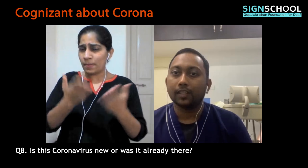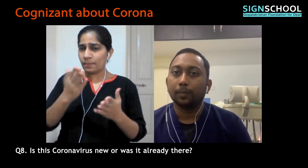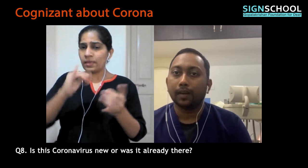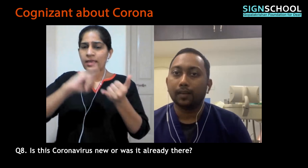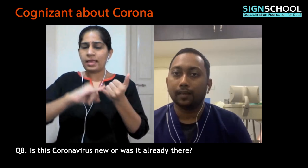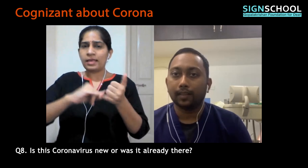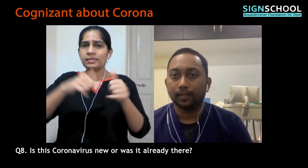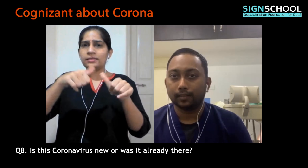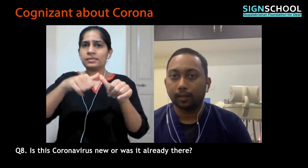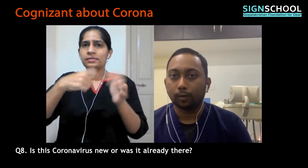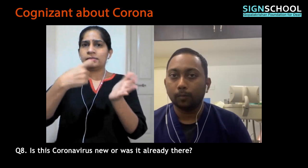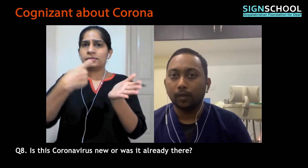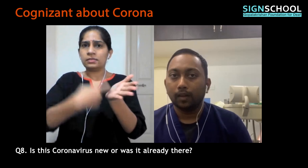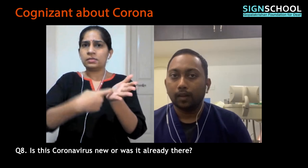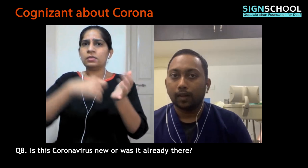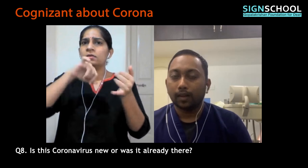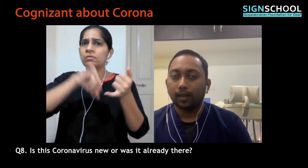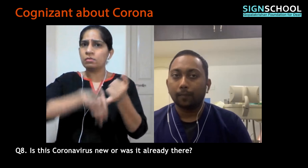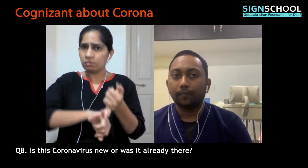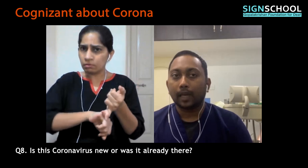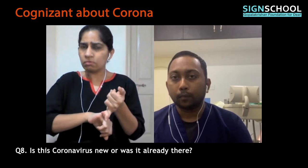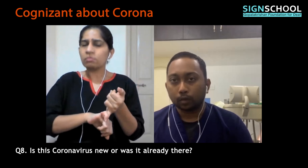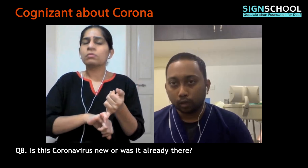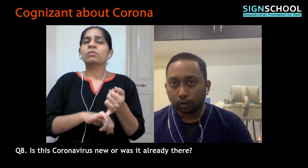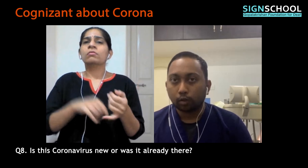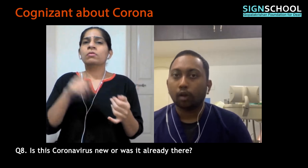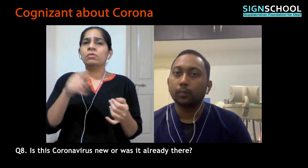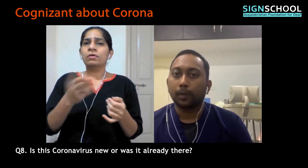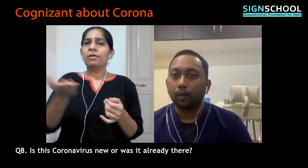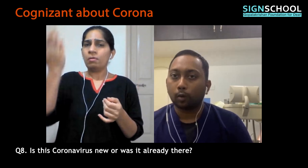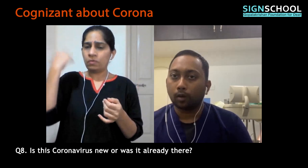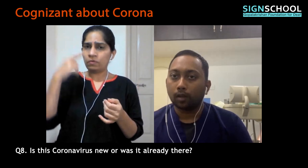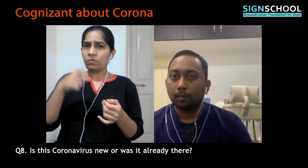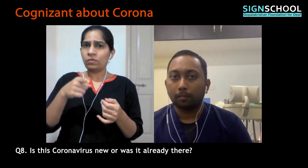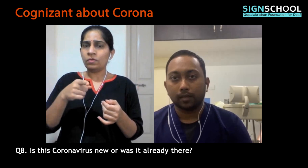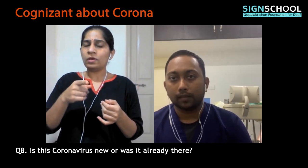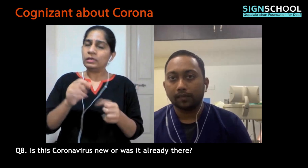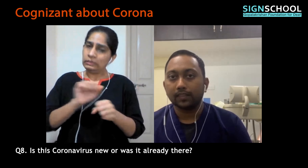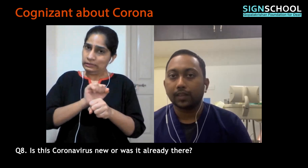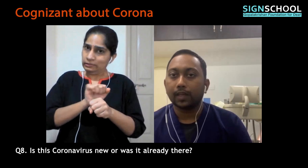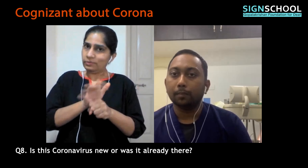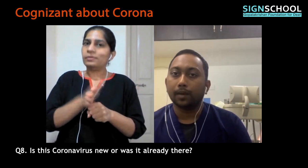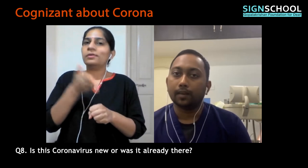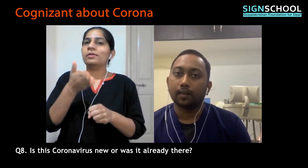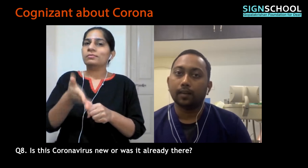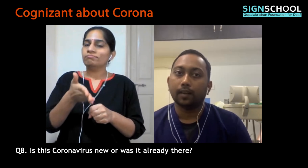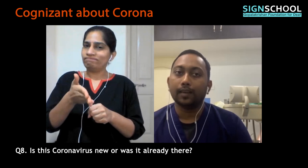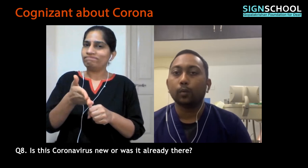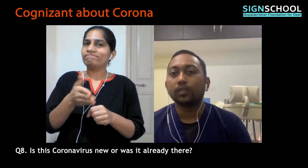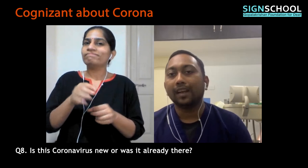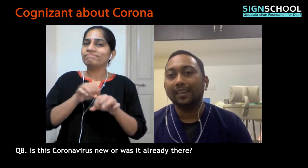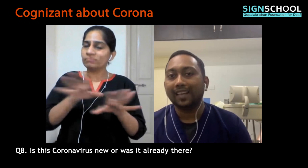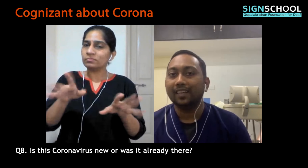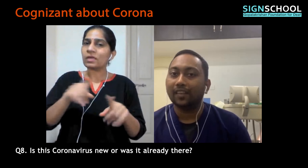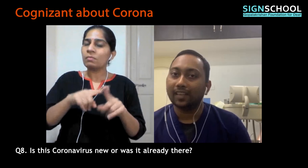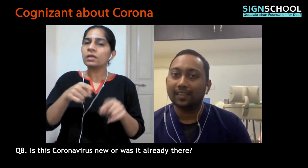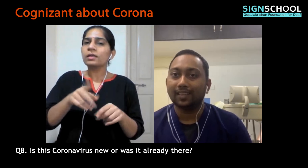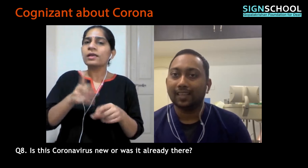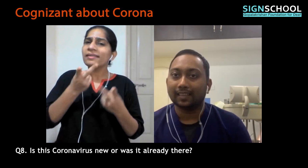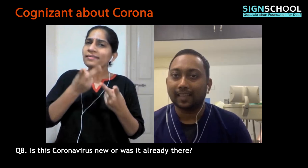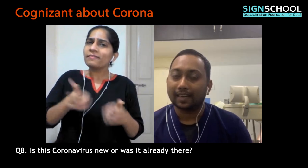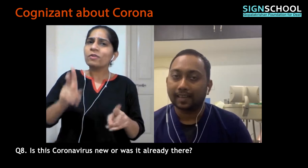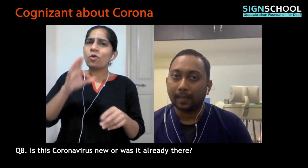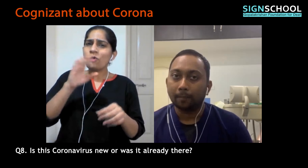subacute respiratory syndrome. That was also caused by corona, but different strain. But it was contained